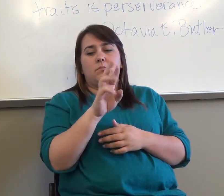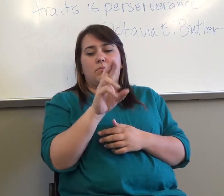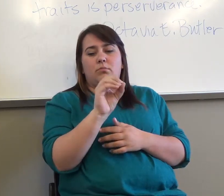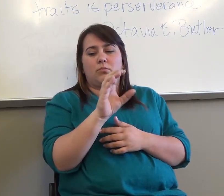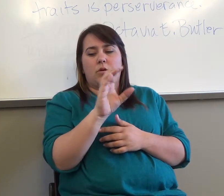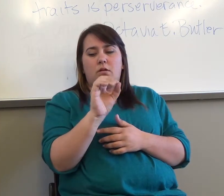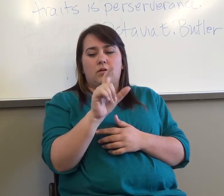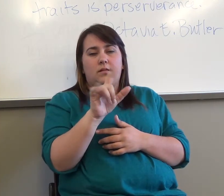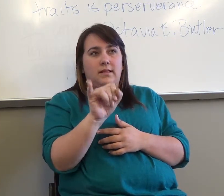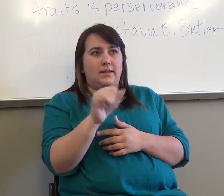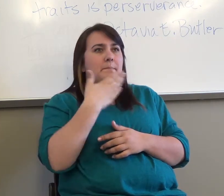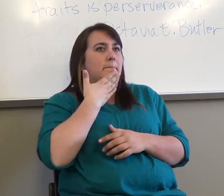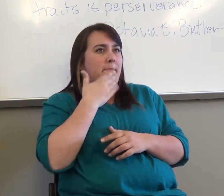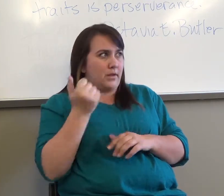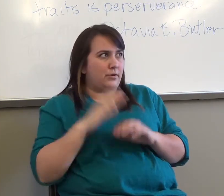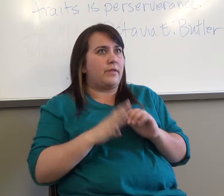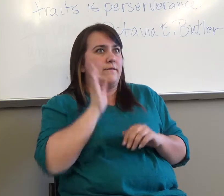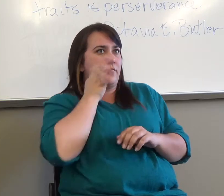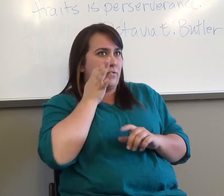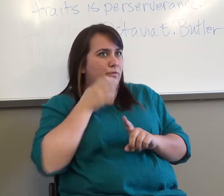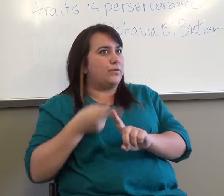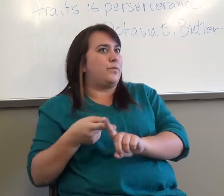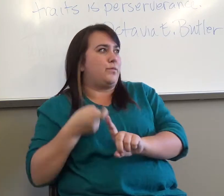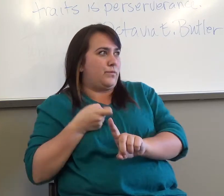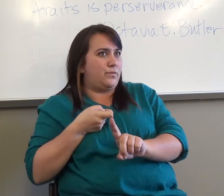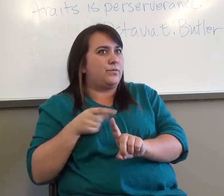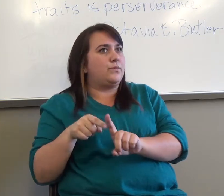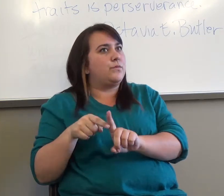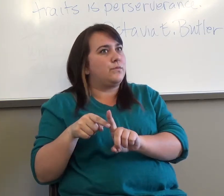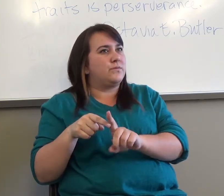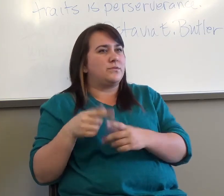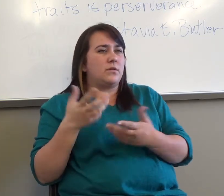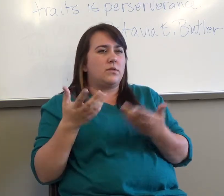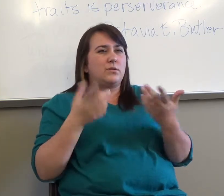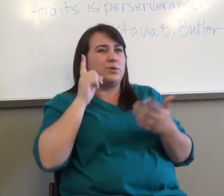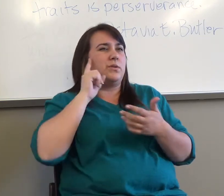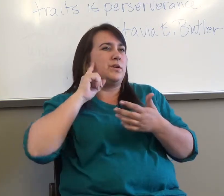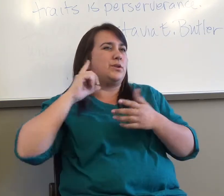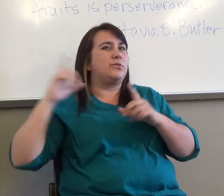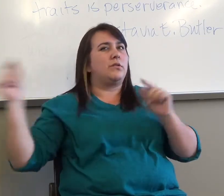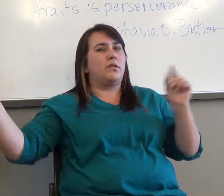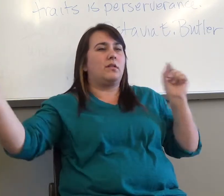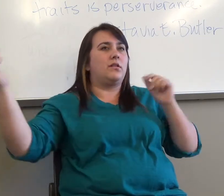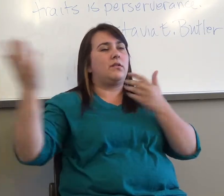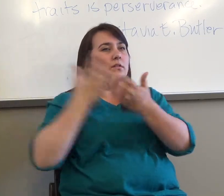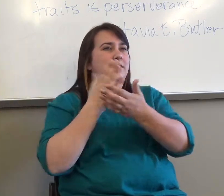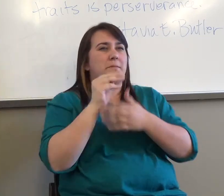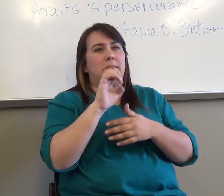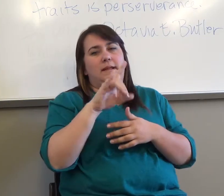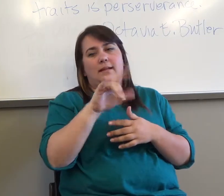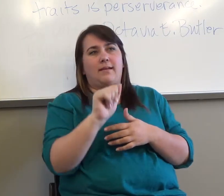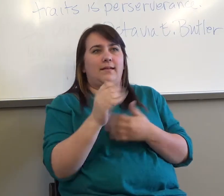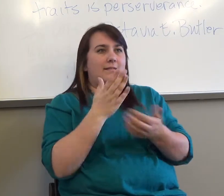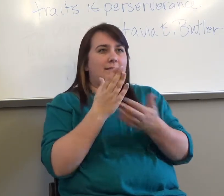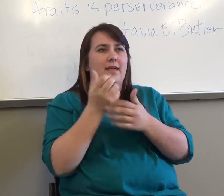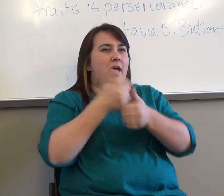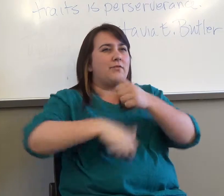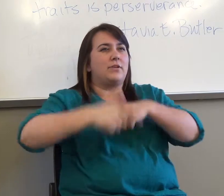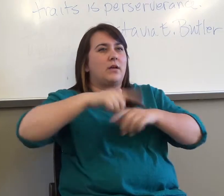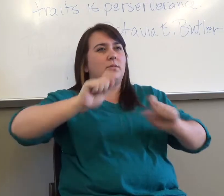source than fruits. So what you hear in the media these days. Every time you turn on the